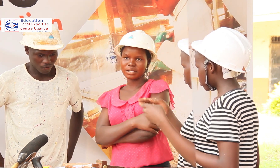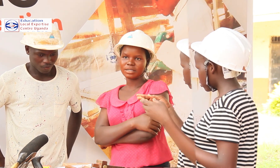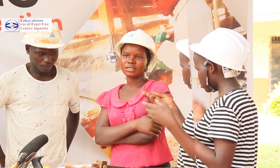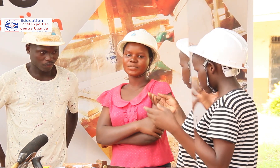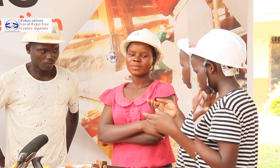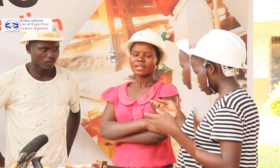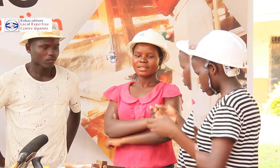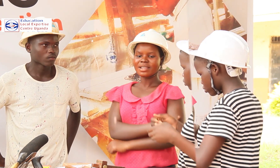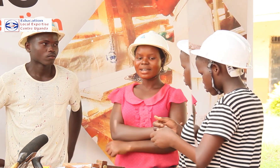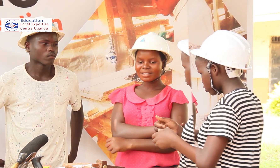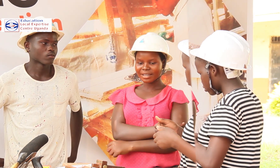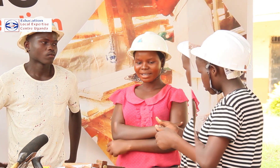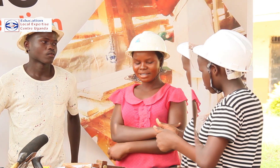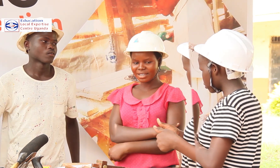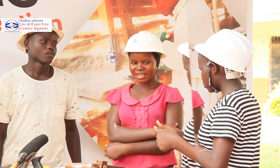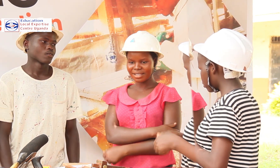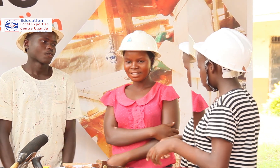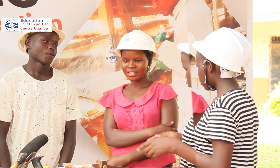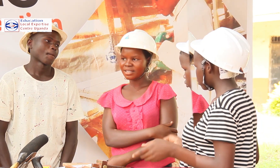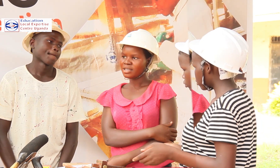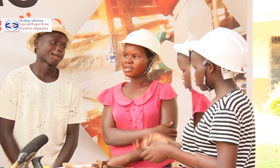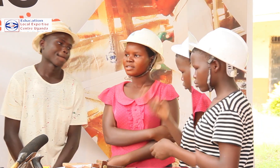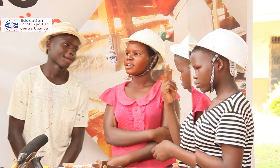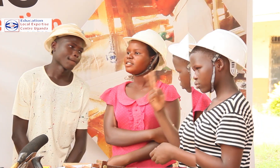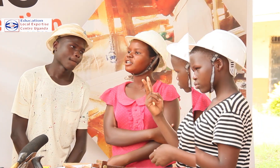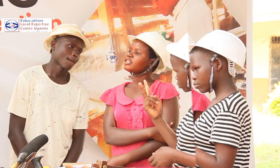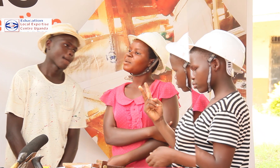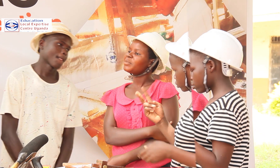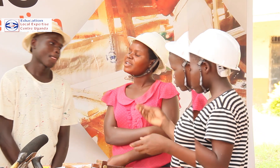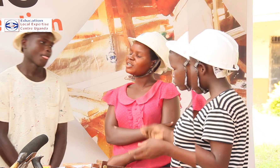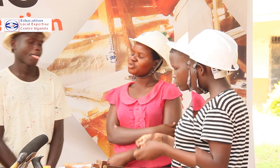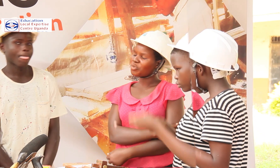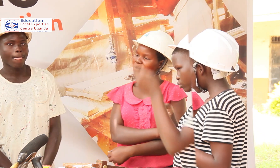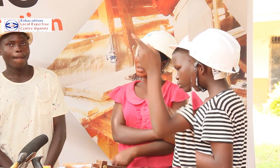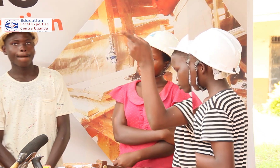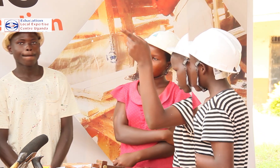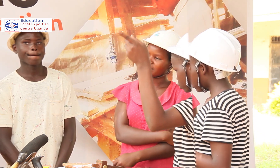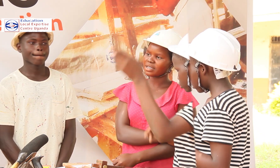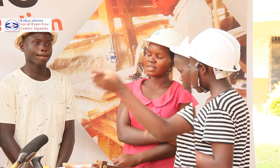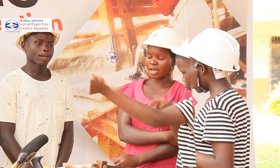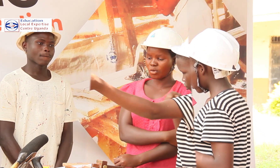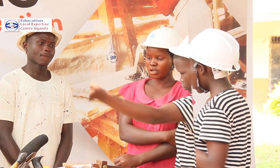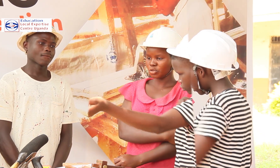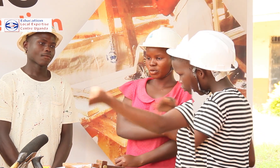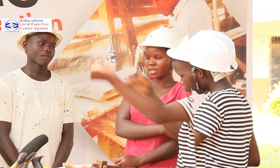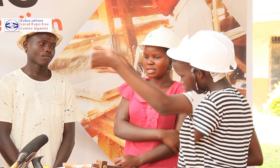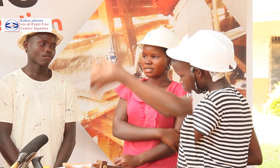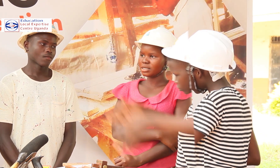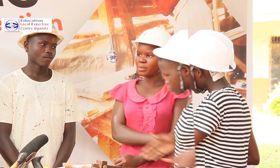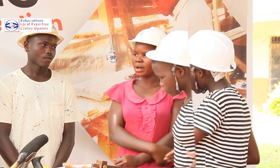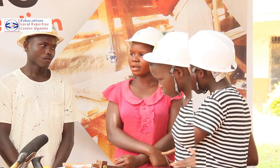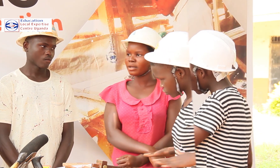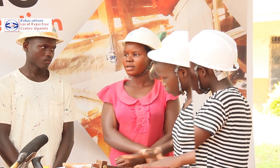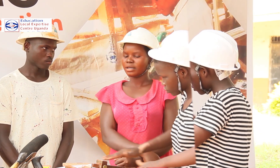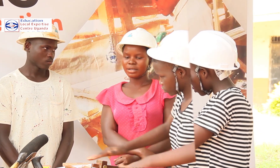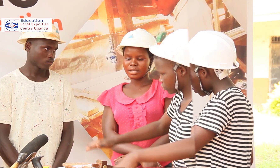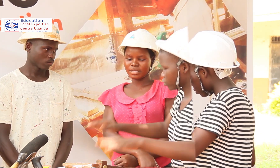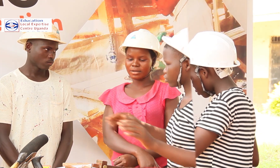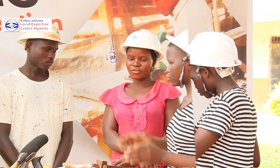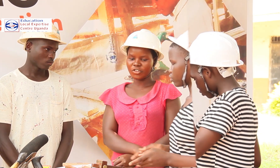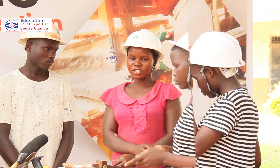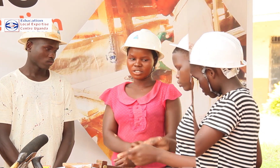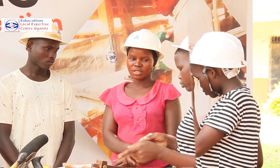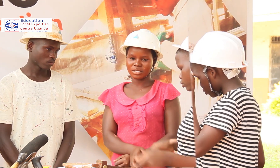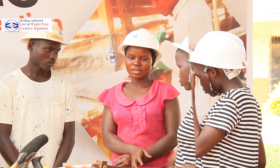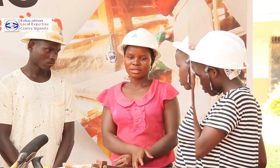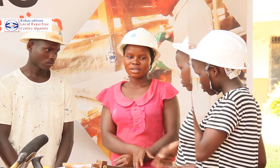to measure it. Then the second day, they take them there to measure the side they are going to cut the timber, and they